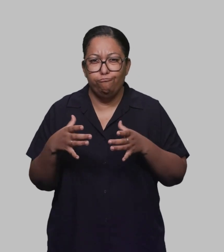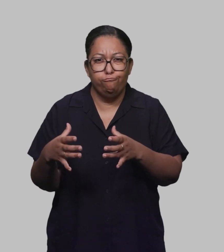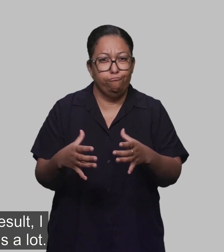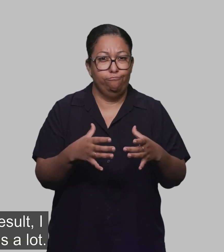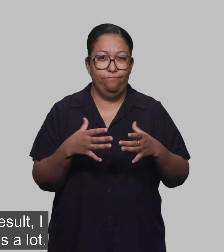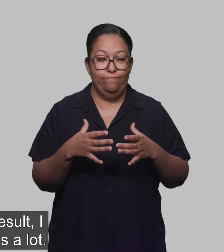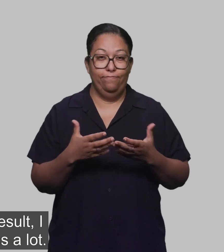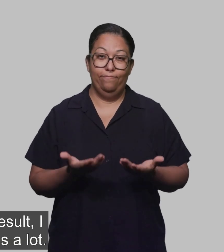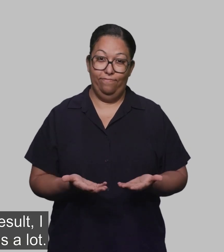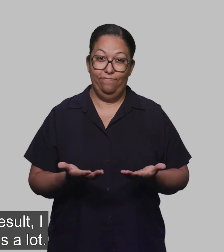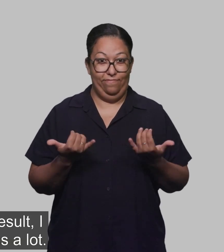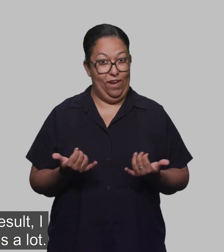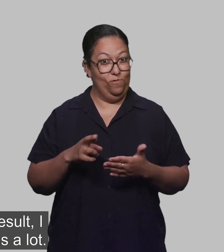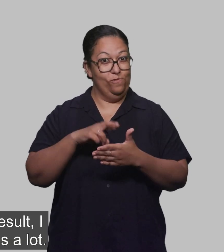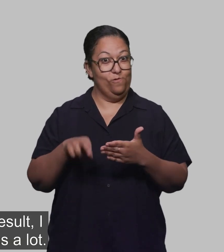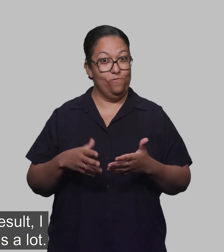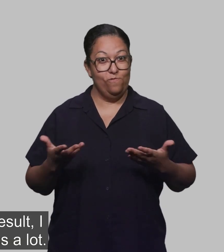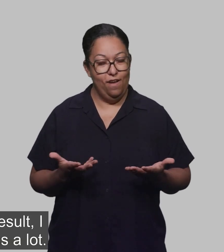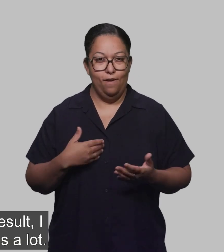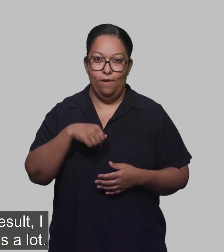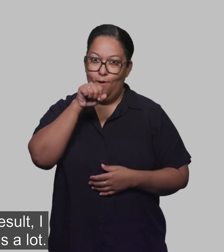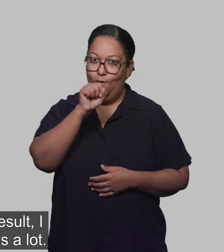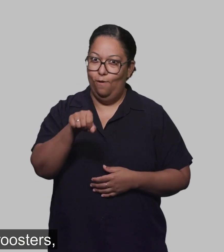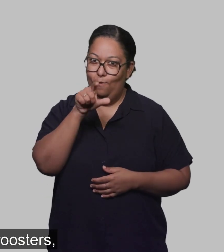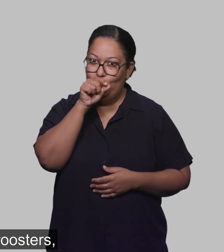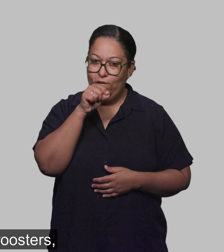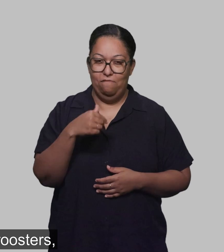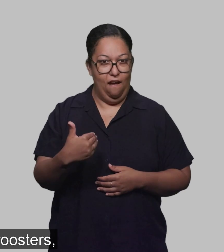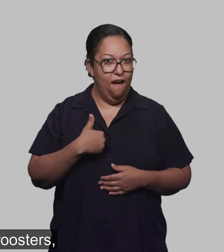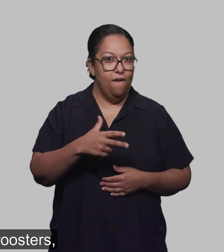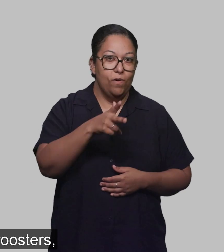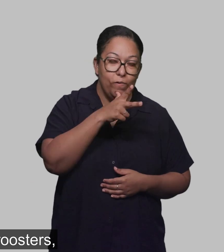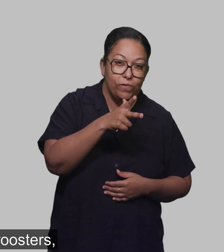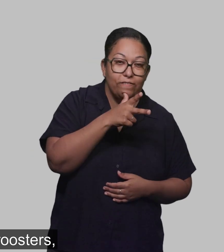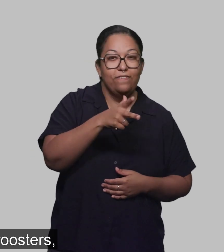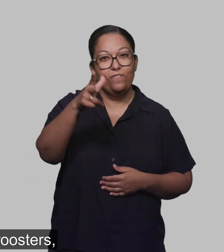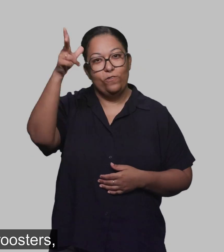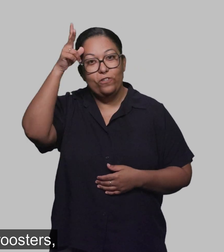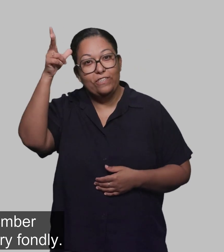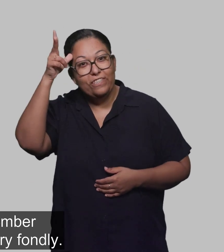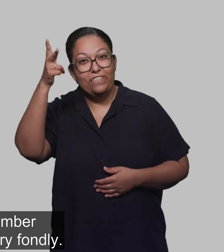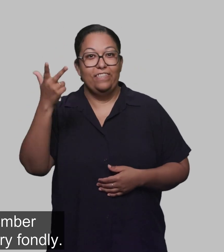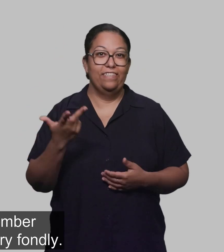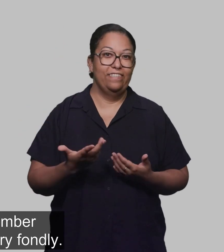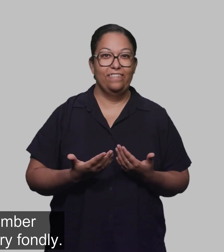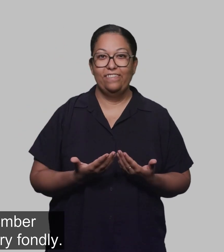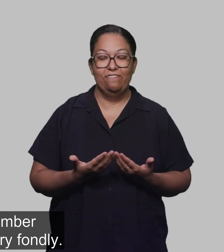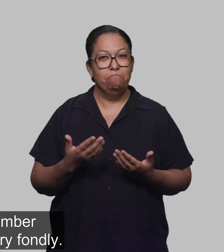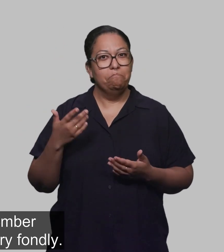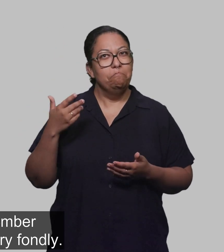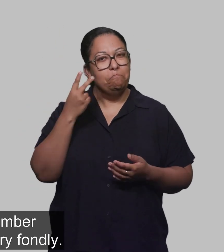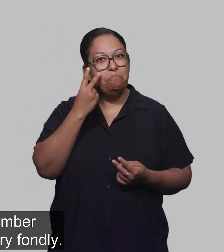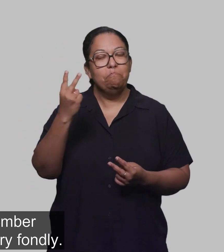dedication. Now, as a result, I love chickens a lot. I have hens, roosters, and I